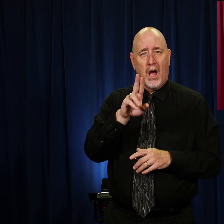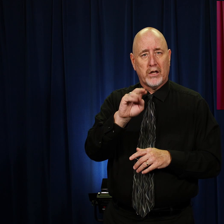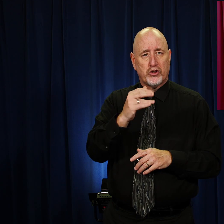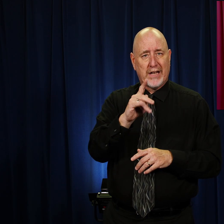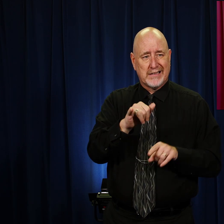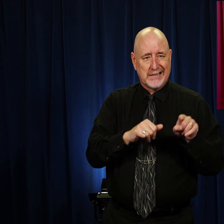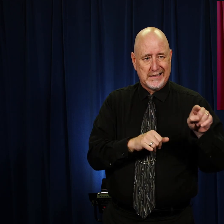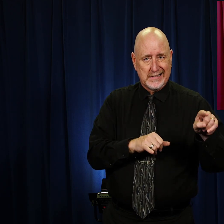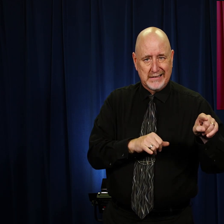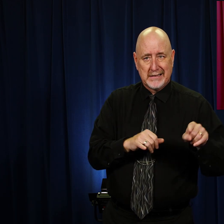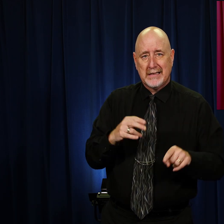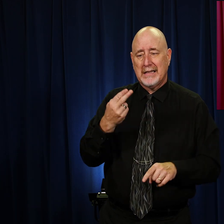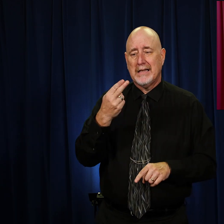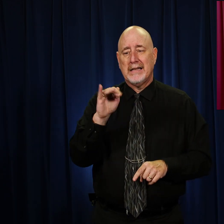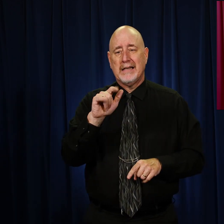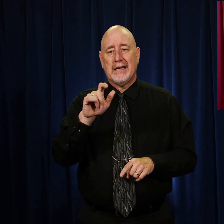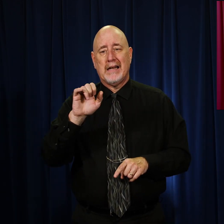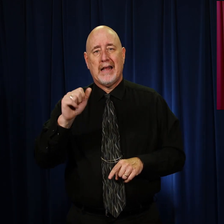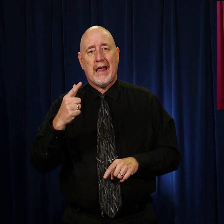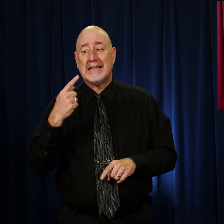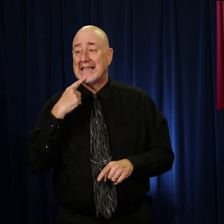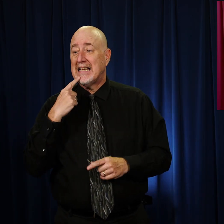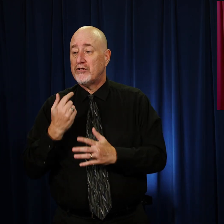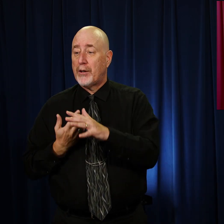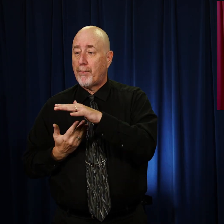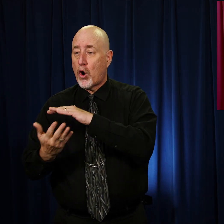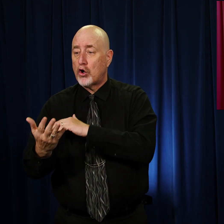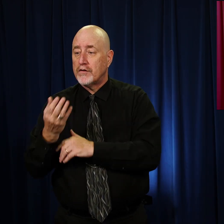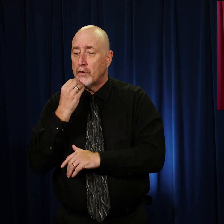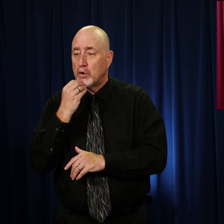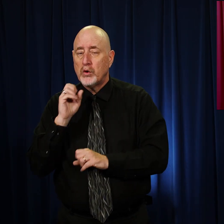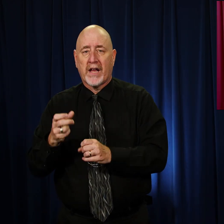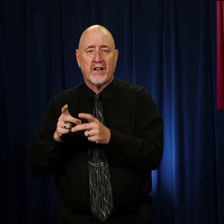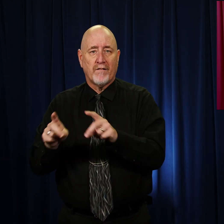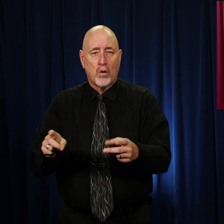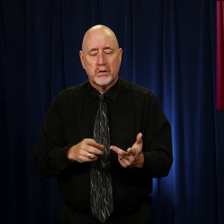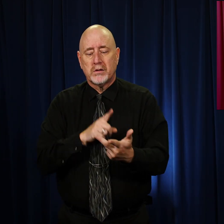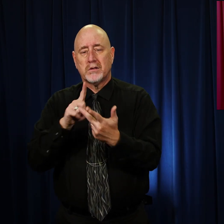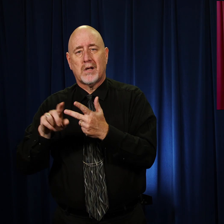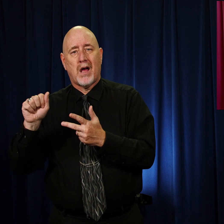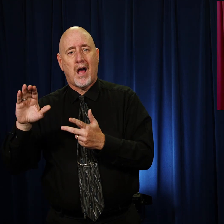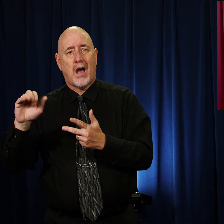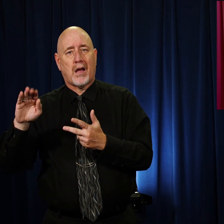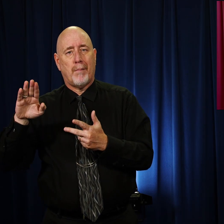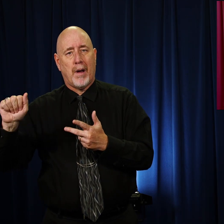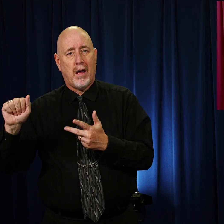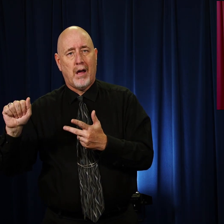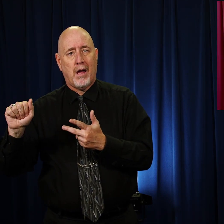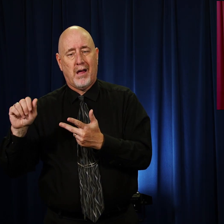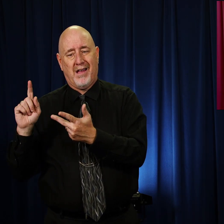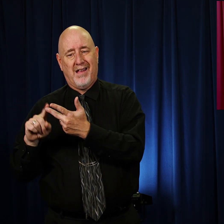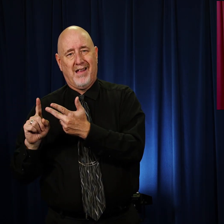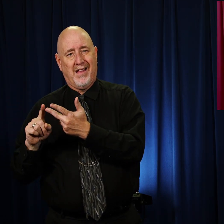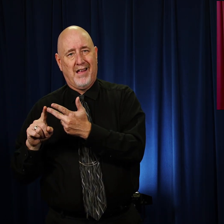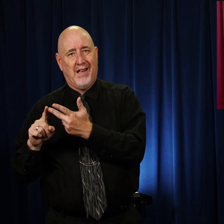in her. Hillel said that if she burns a dish, he can divorce her. And Aqaba was actually a school of thought. Aqaba came a little